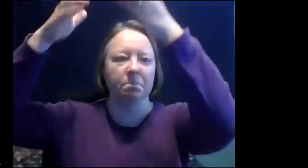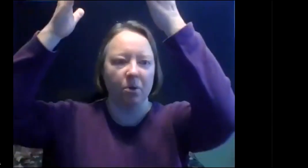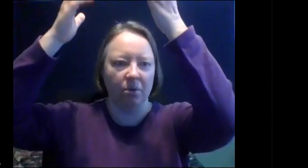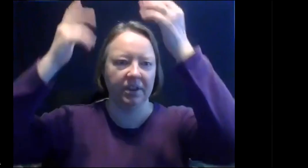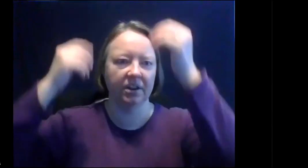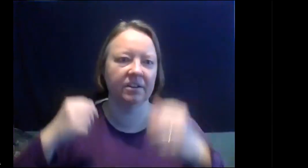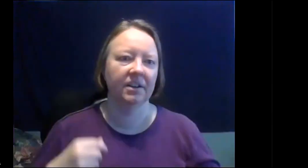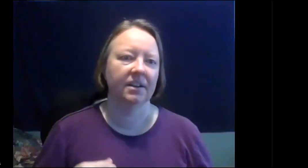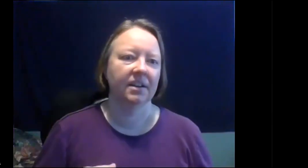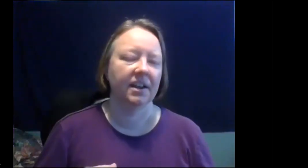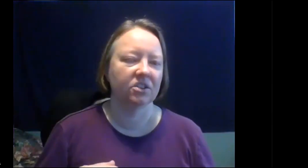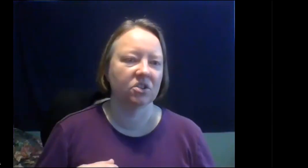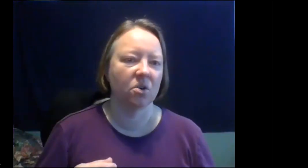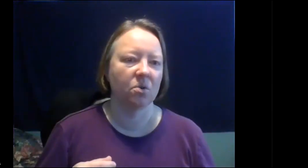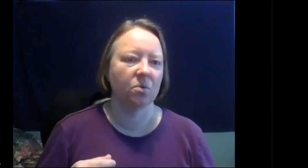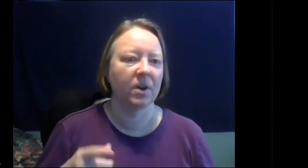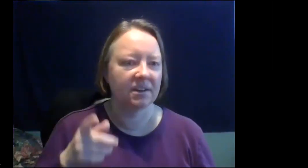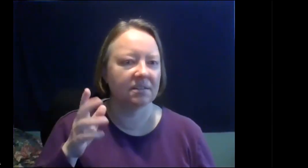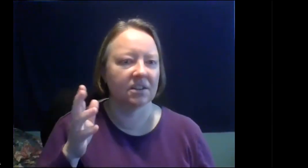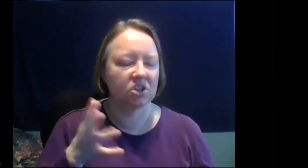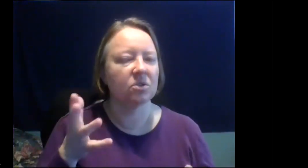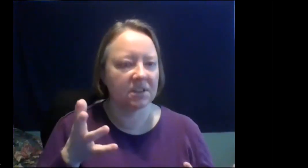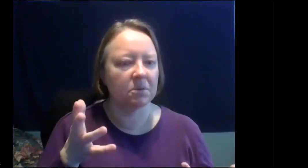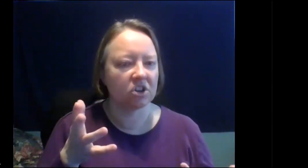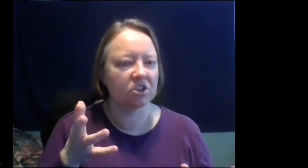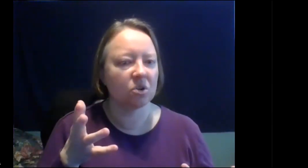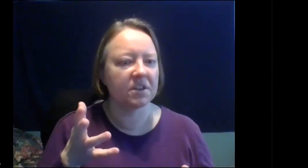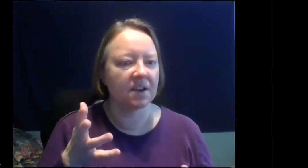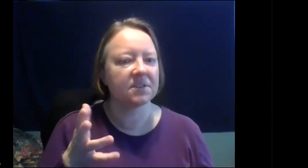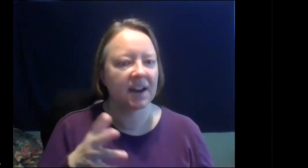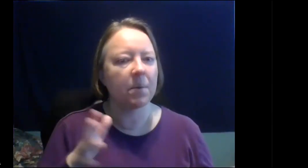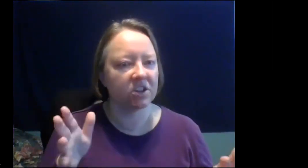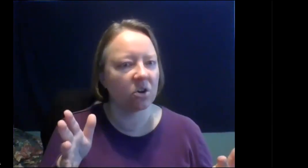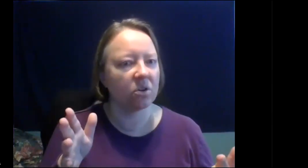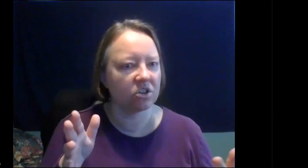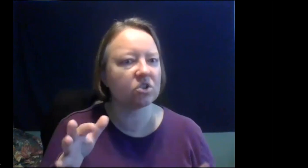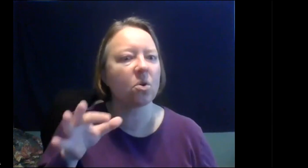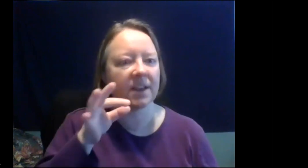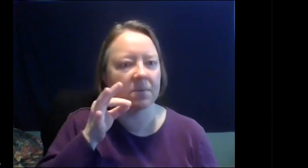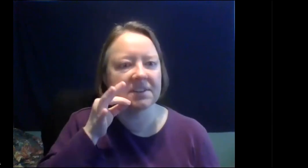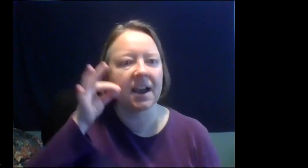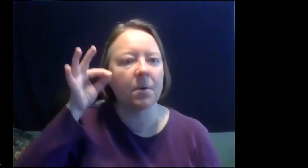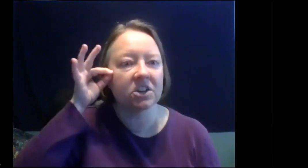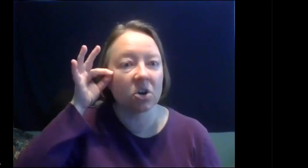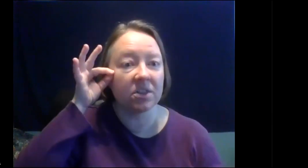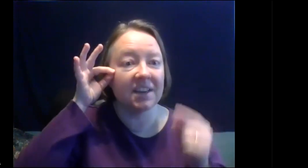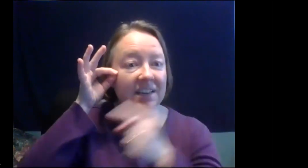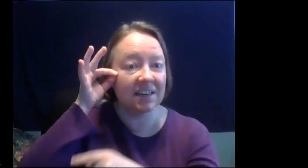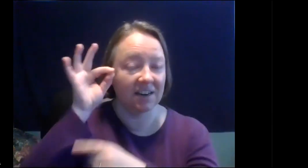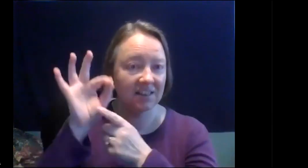totem pole there. And so when the students at Michigan School for the Deaf said, I want to go to the store, they would say, I want to go to the Indian. And